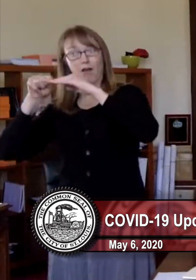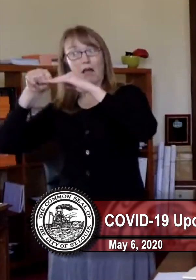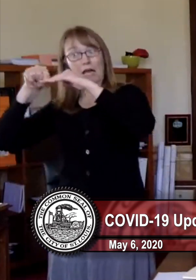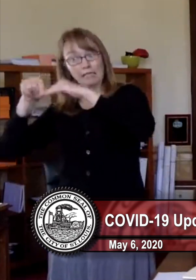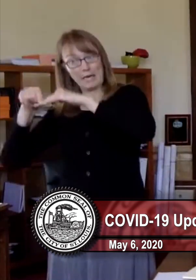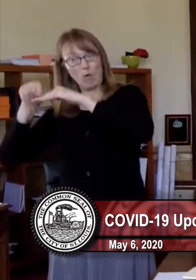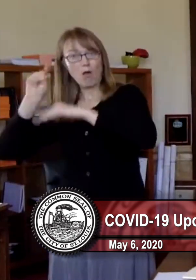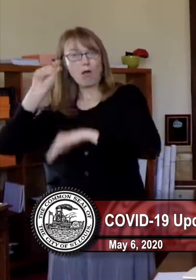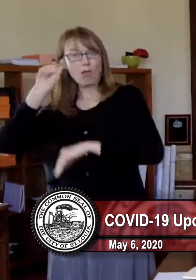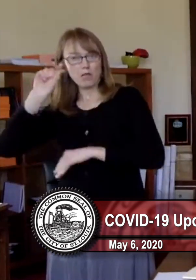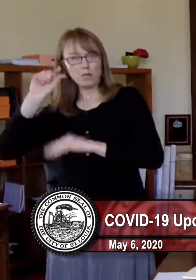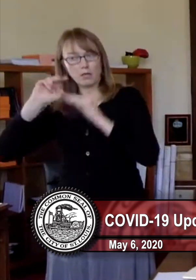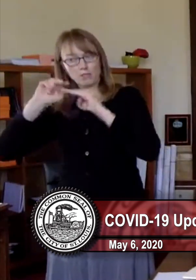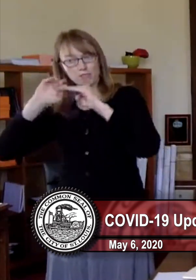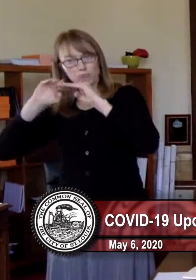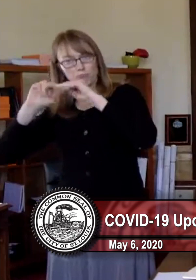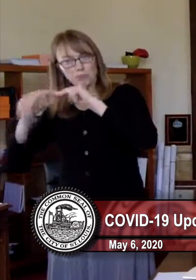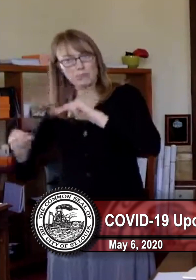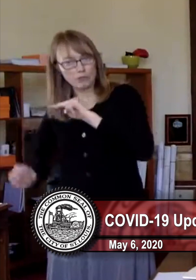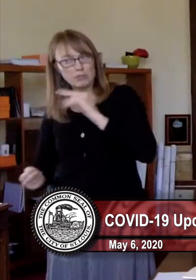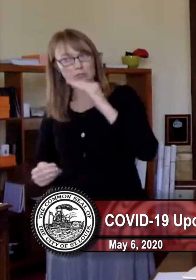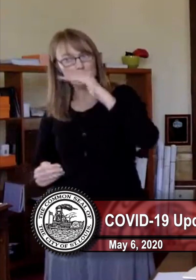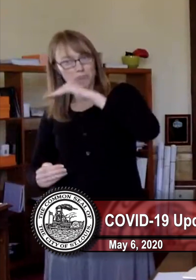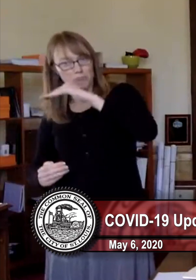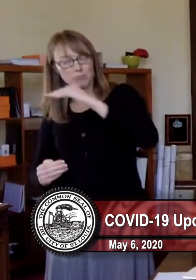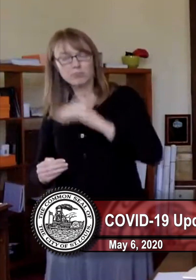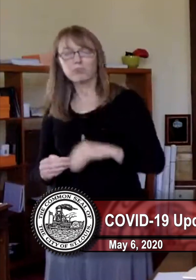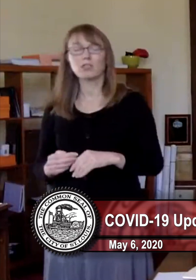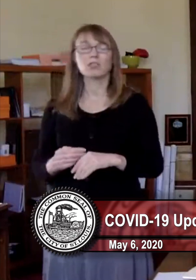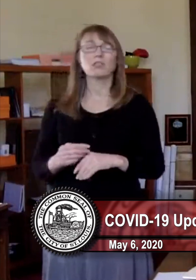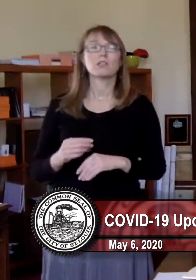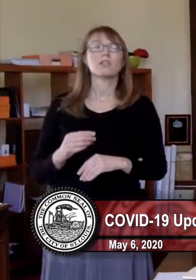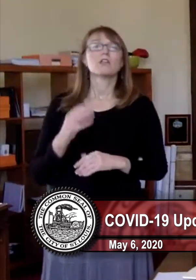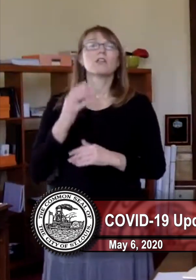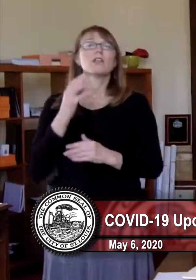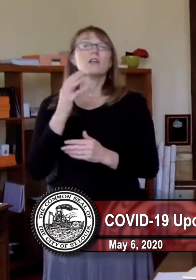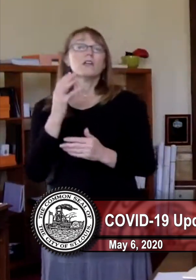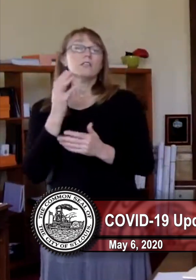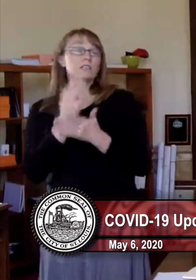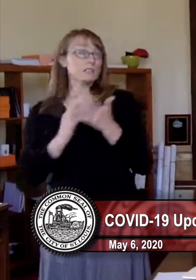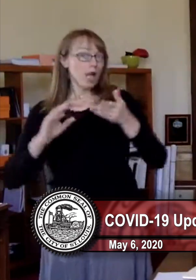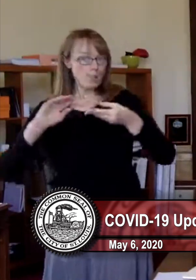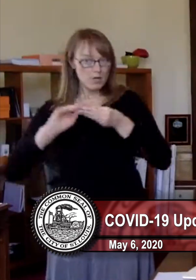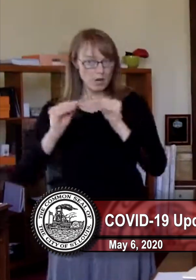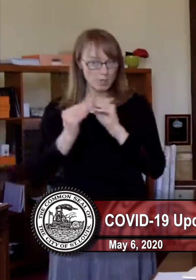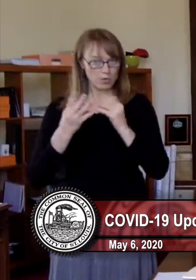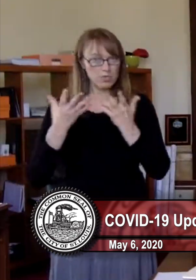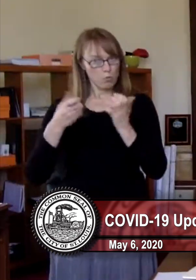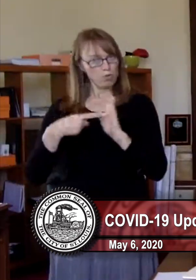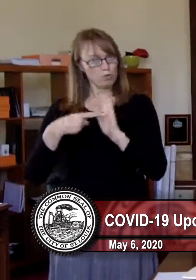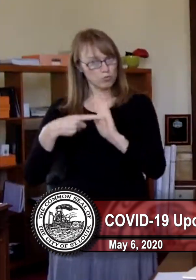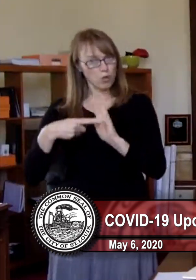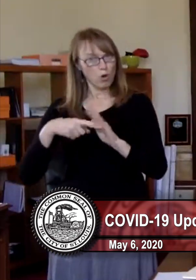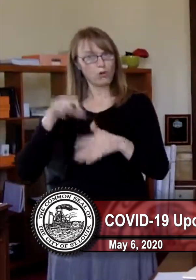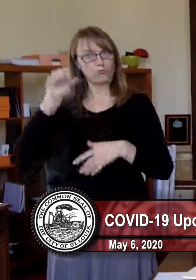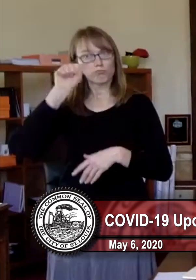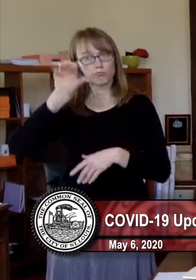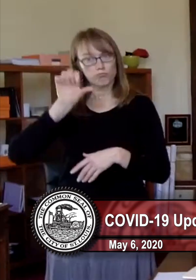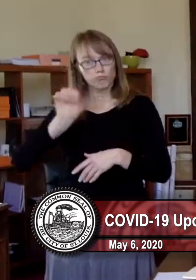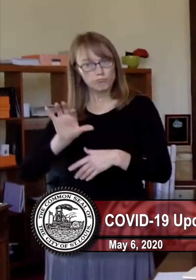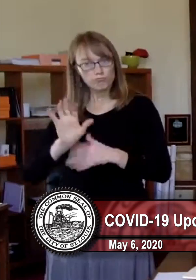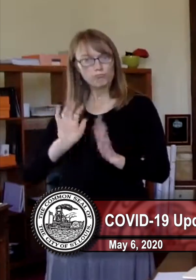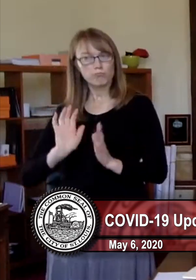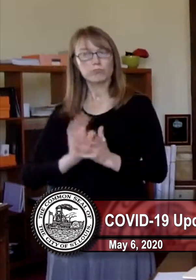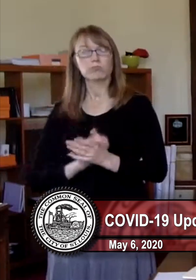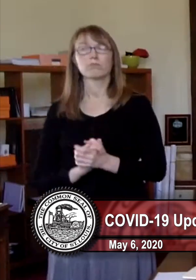a couple of numbers, which are, I sometimes call them true truths, meaning not subject